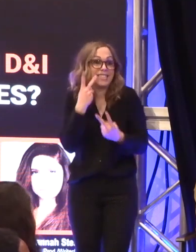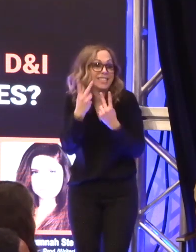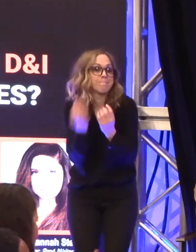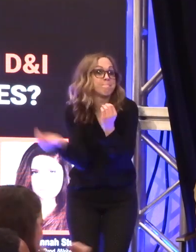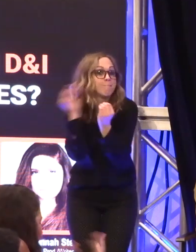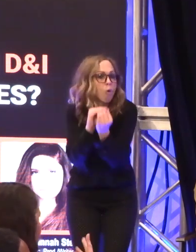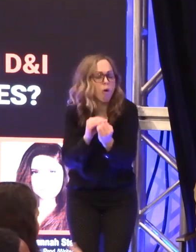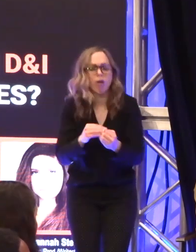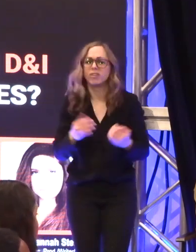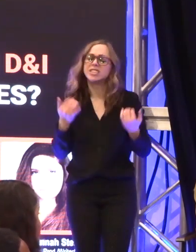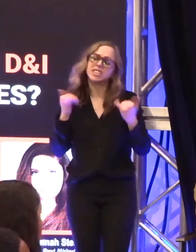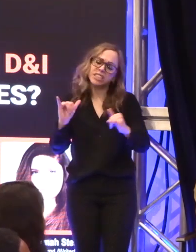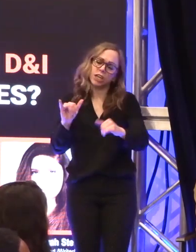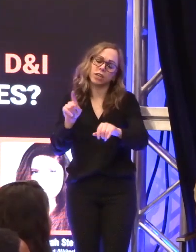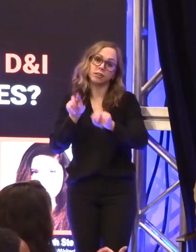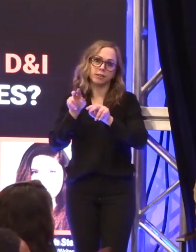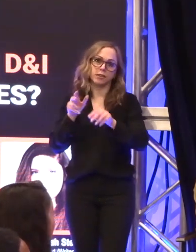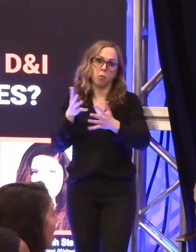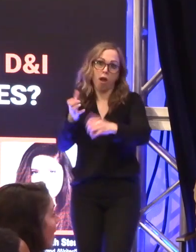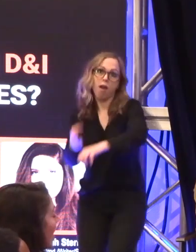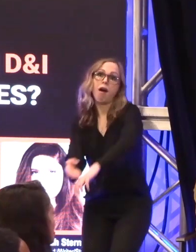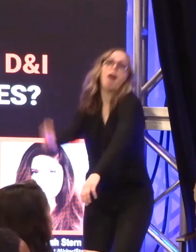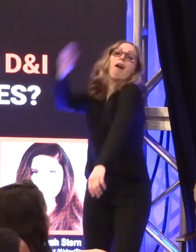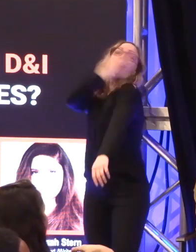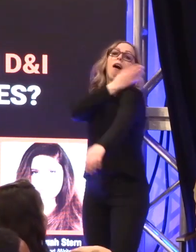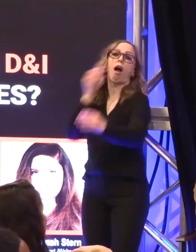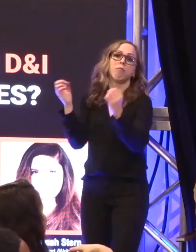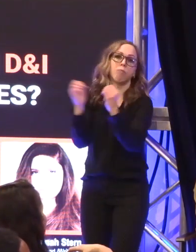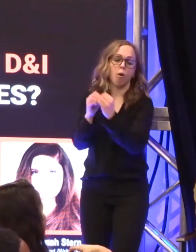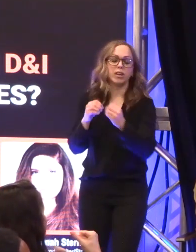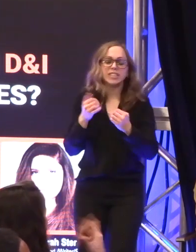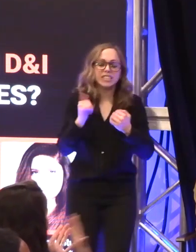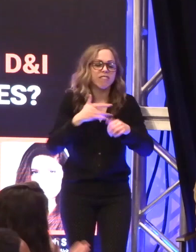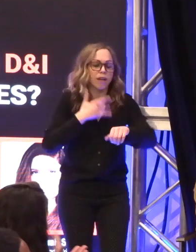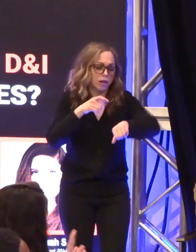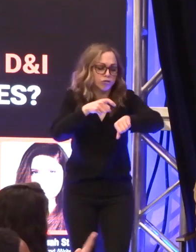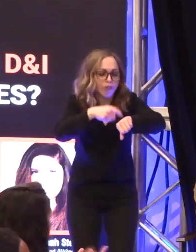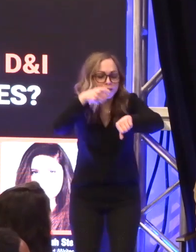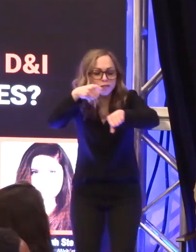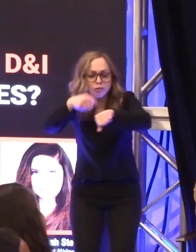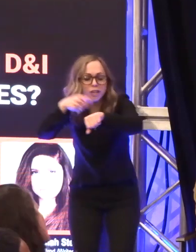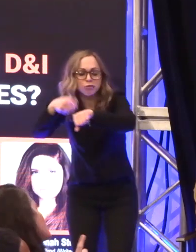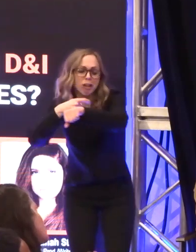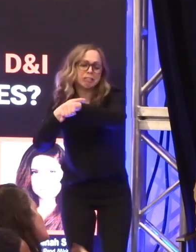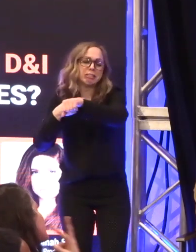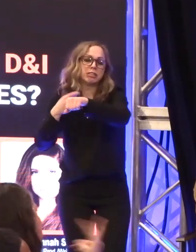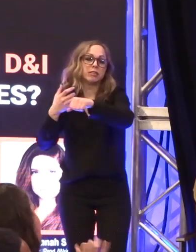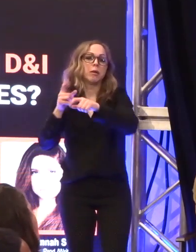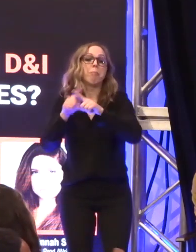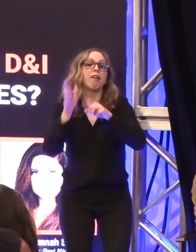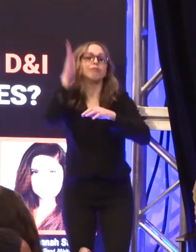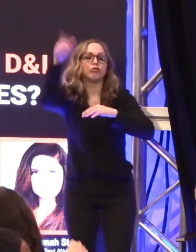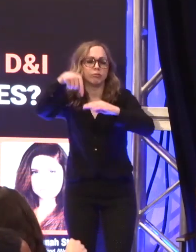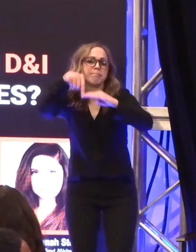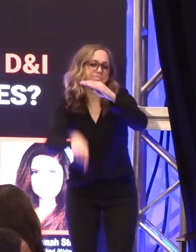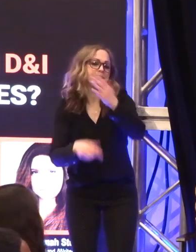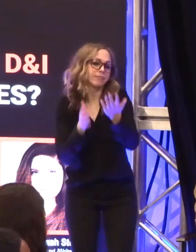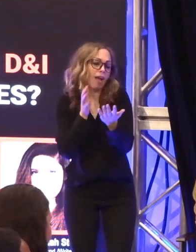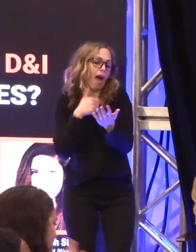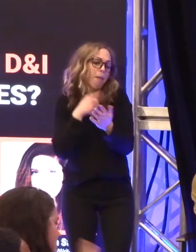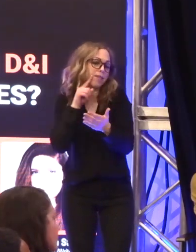tons of progress to go. We're just scratching the surface in many areas, but I do see that happening, yes. Thank